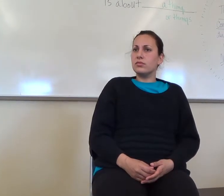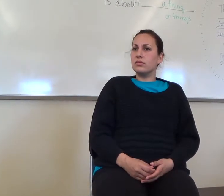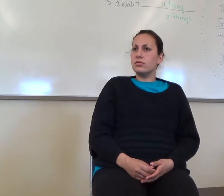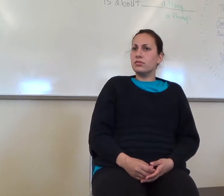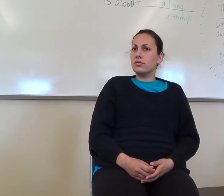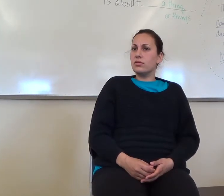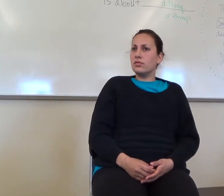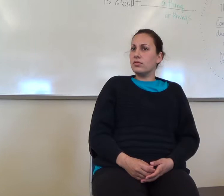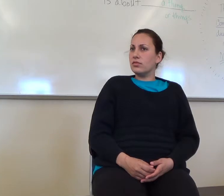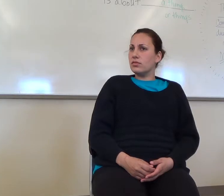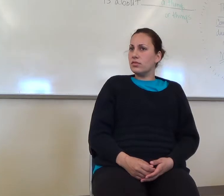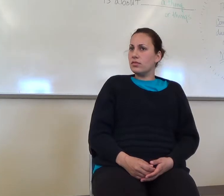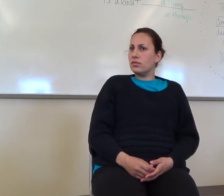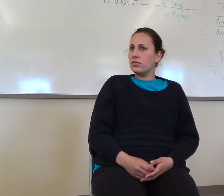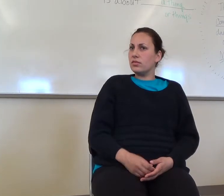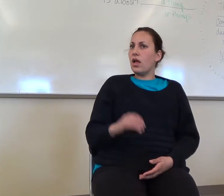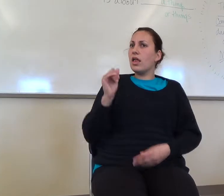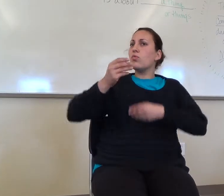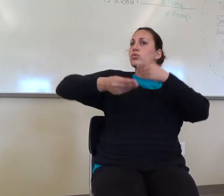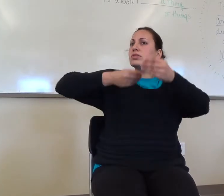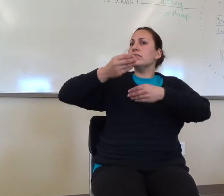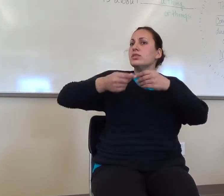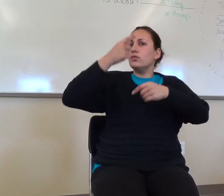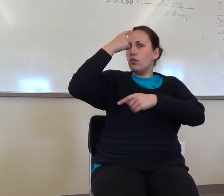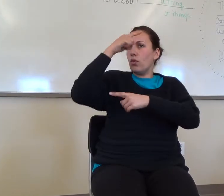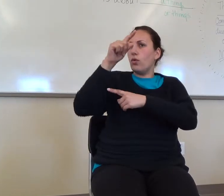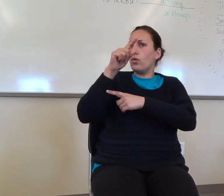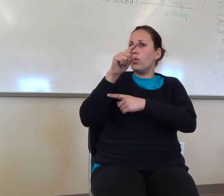Procedures. Procedures for? For